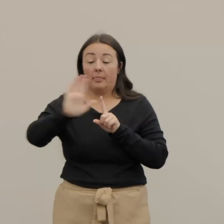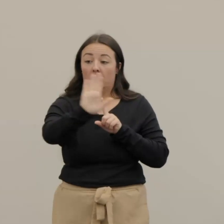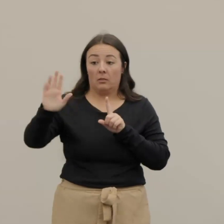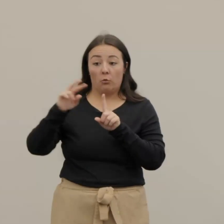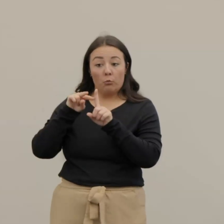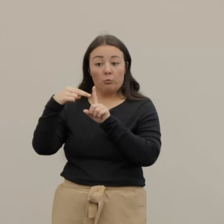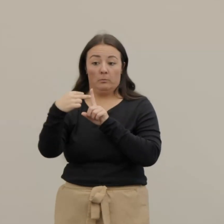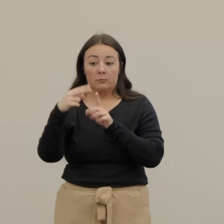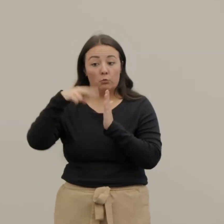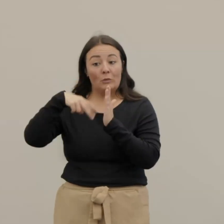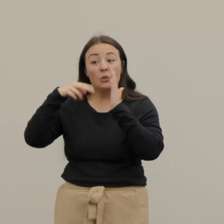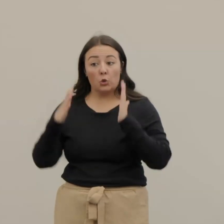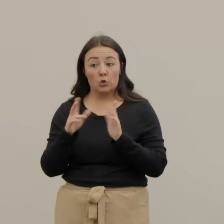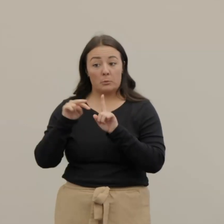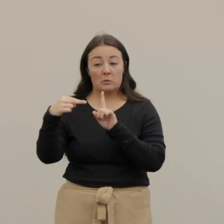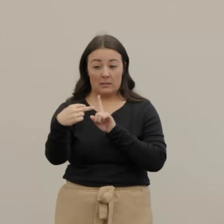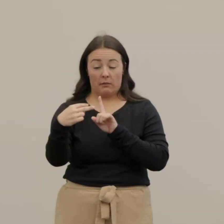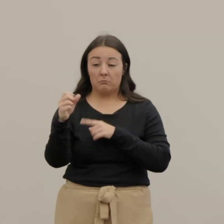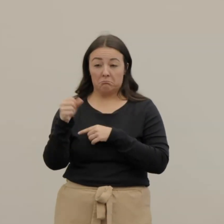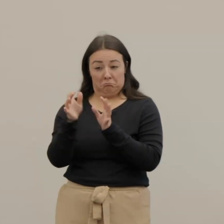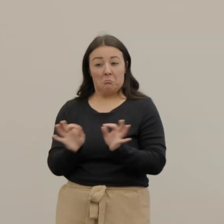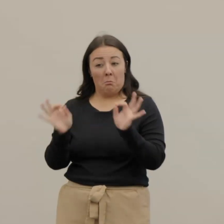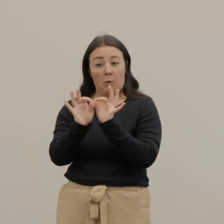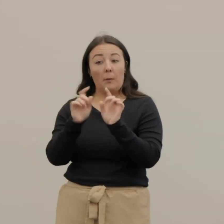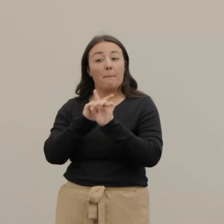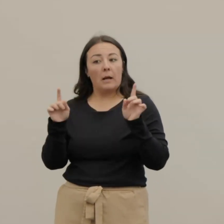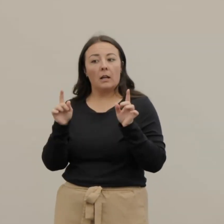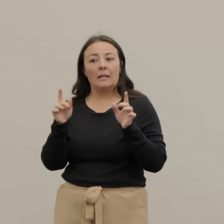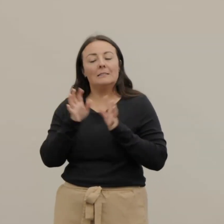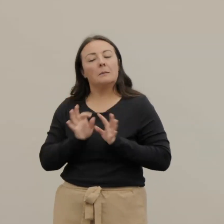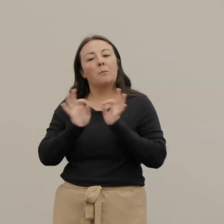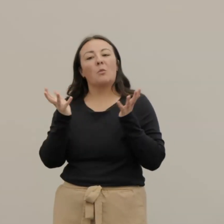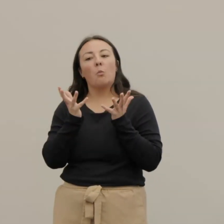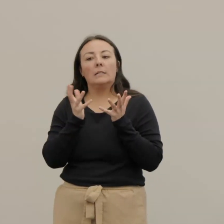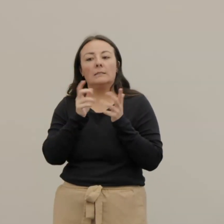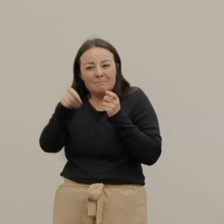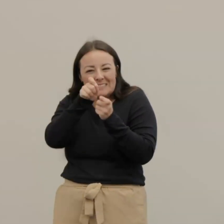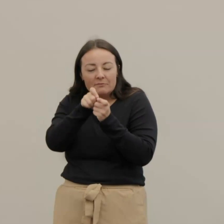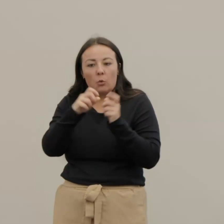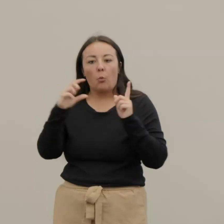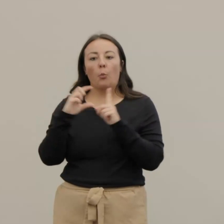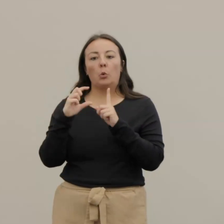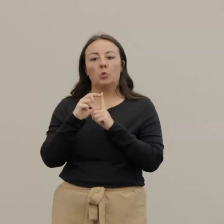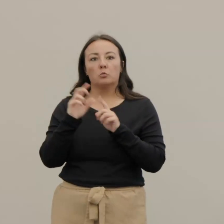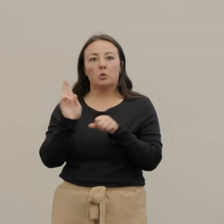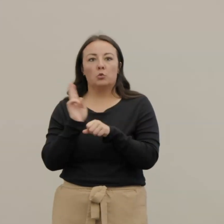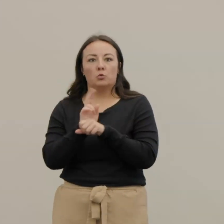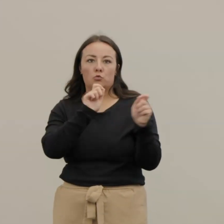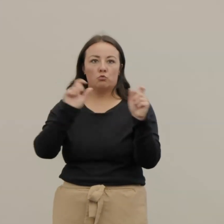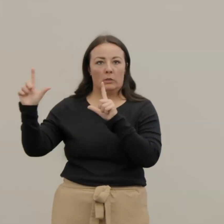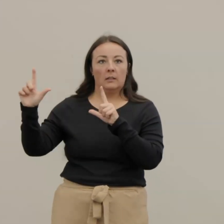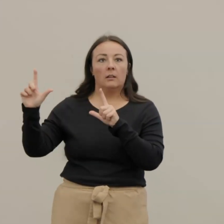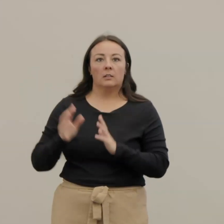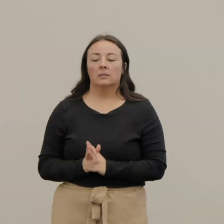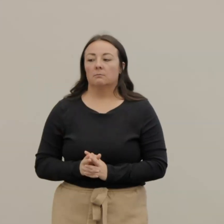that's important, but it's also important what words we're putting on the screen. Give people only what